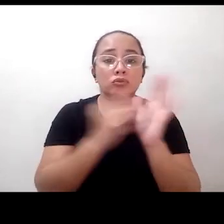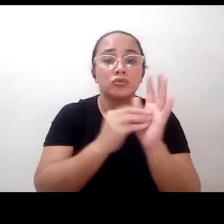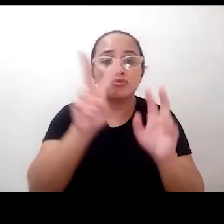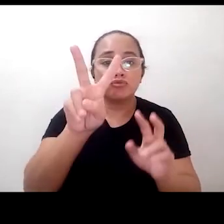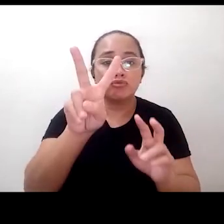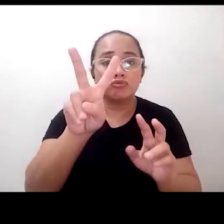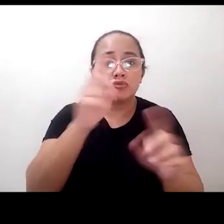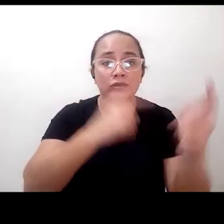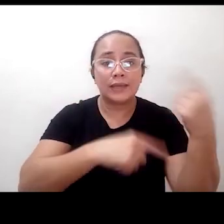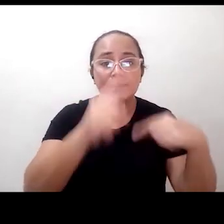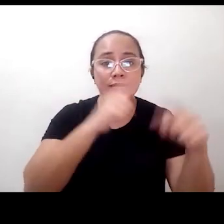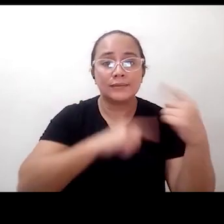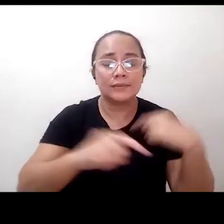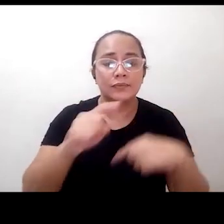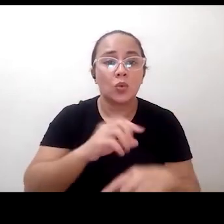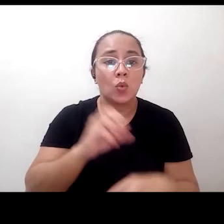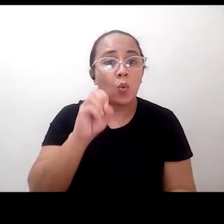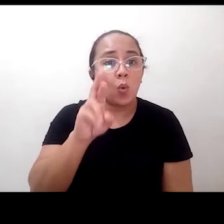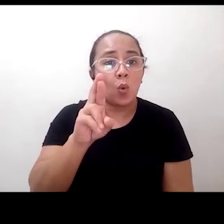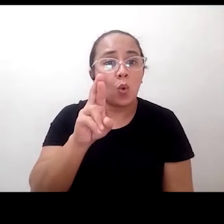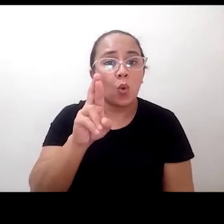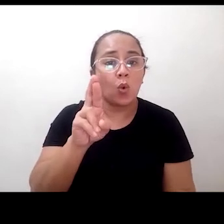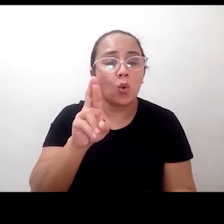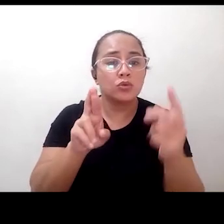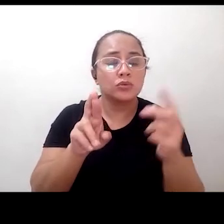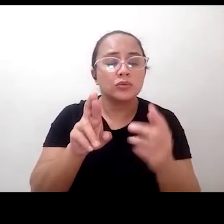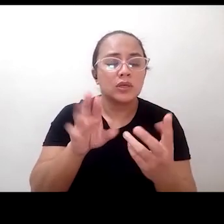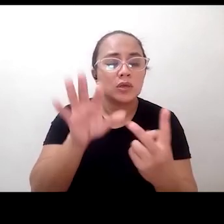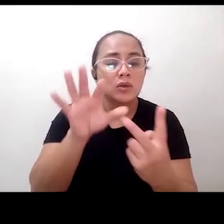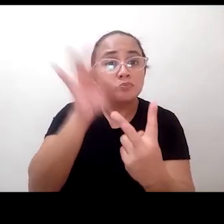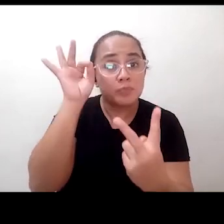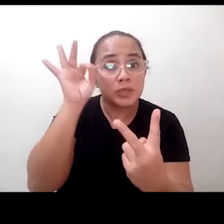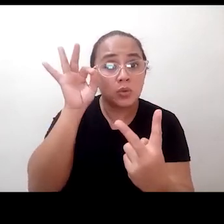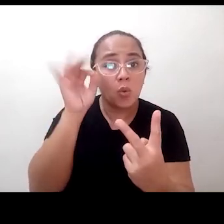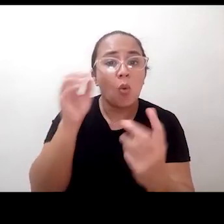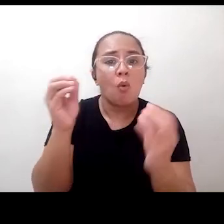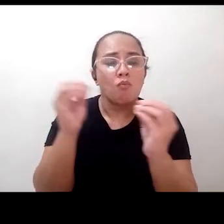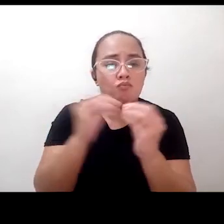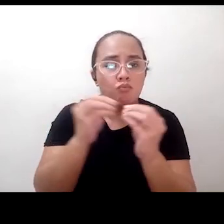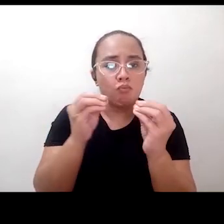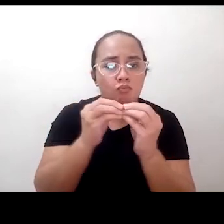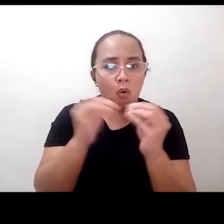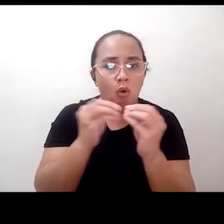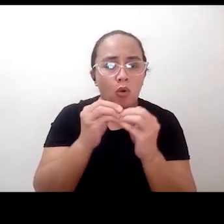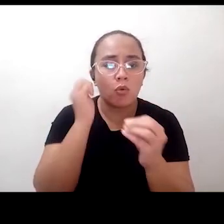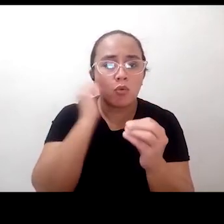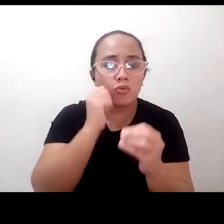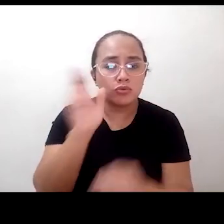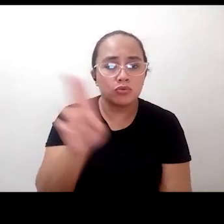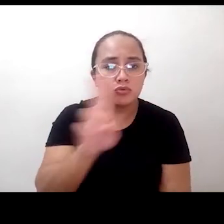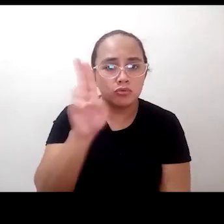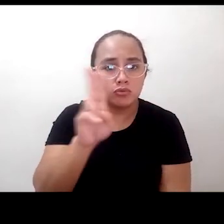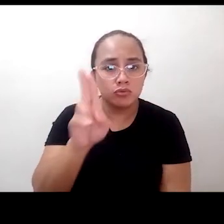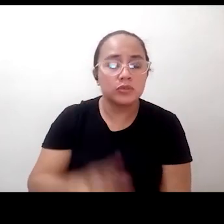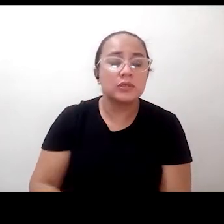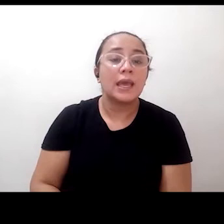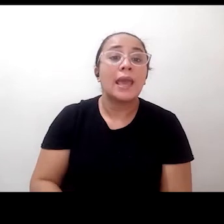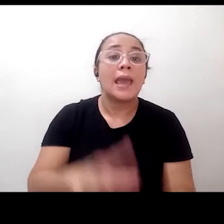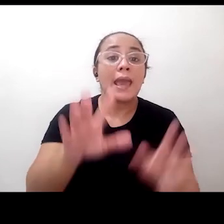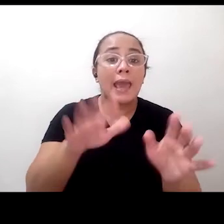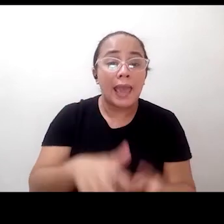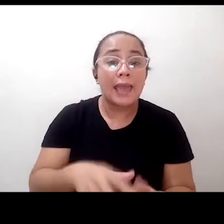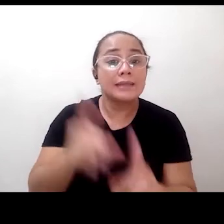Or you can pick whichever sign you think is more widely used. And then in the dictionary, we will include both